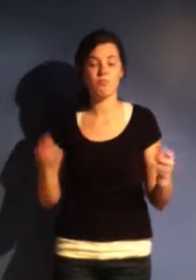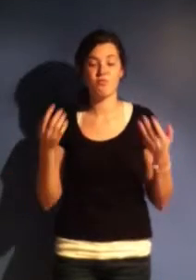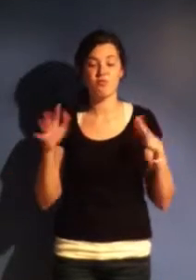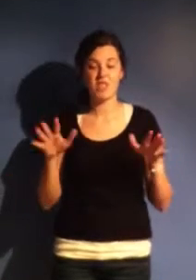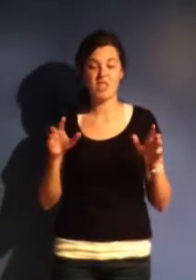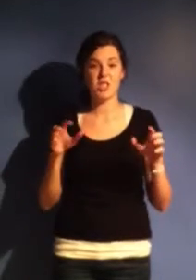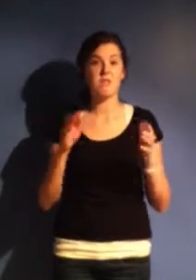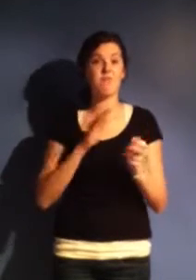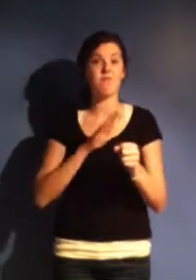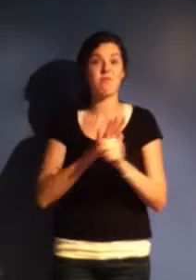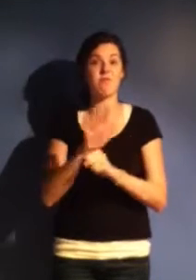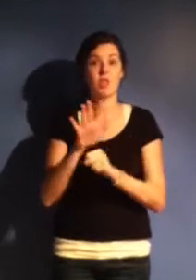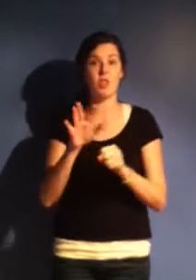375-degree preheated oven.